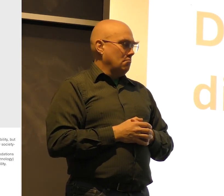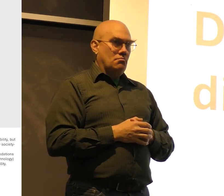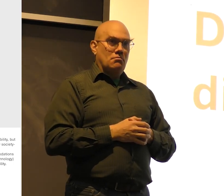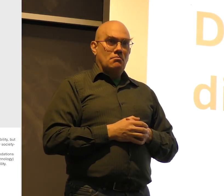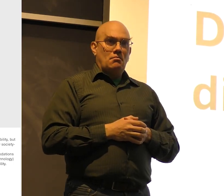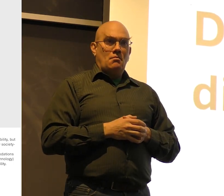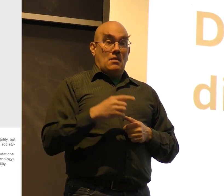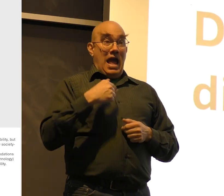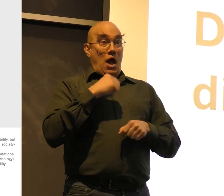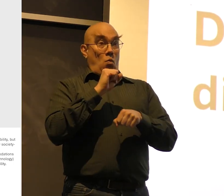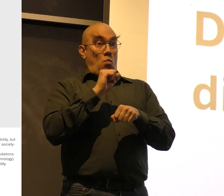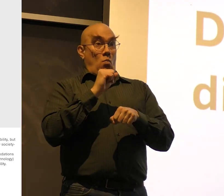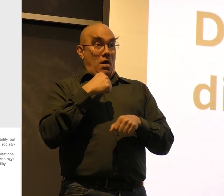table. That's why they're important.